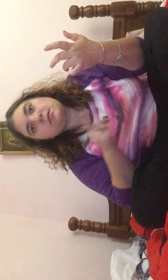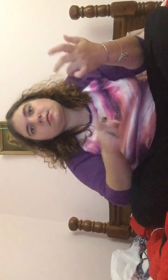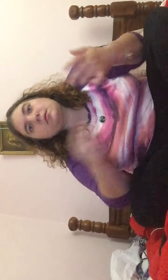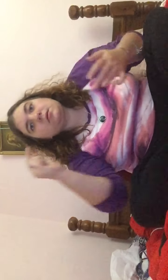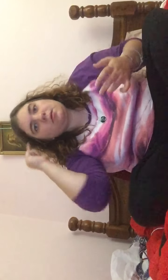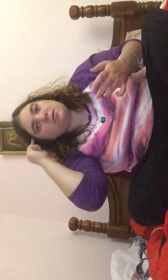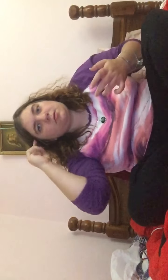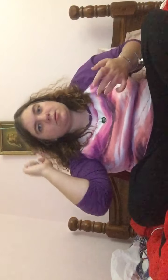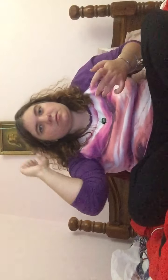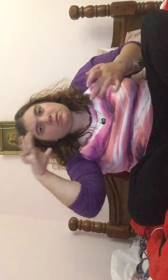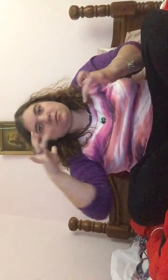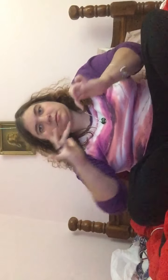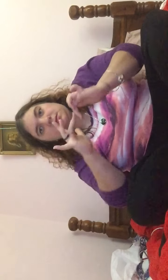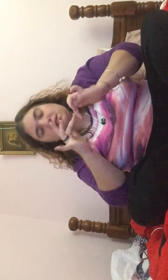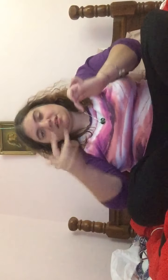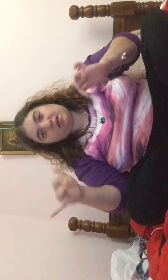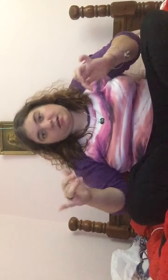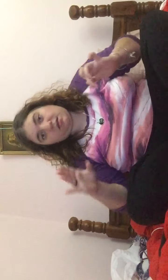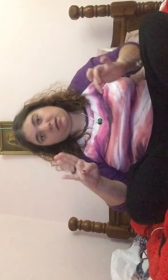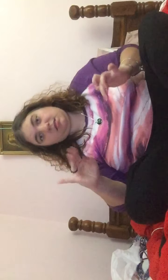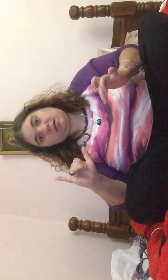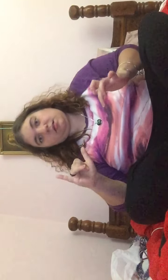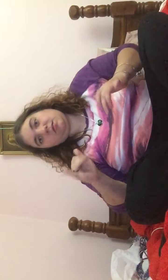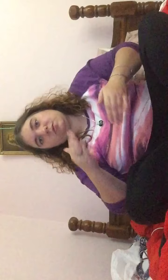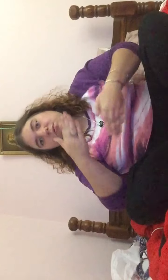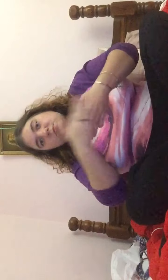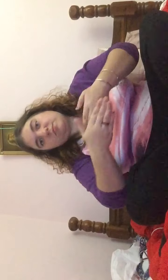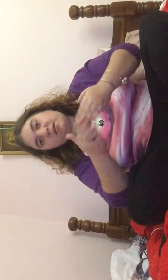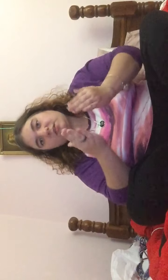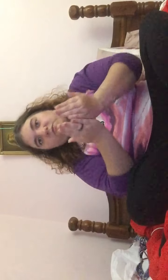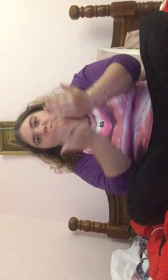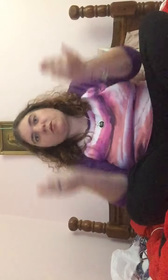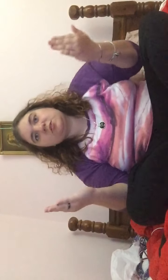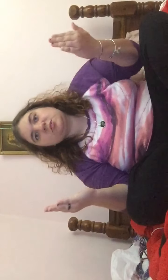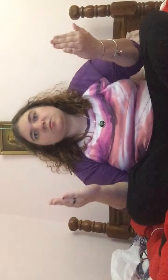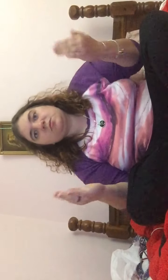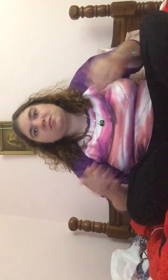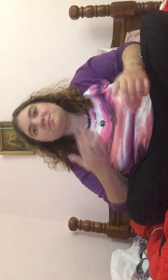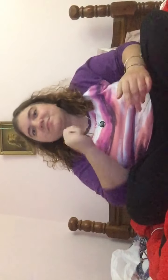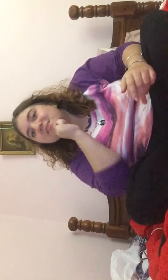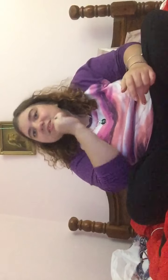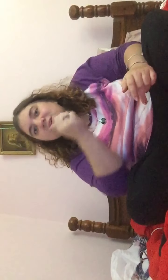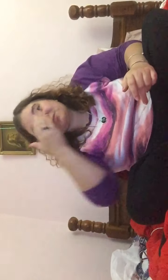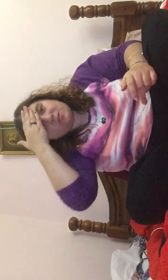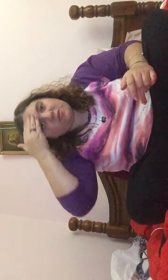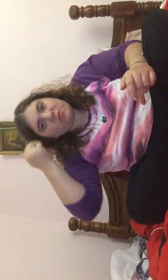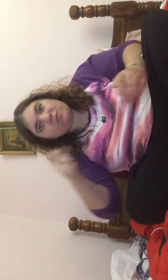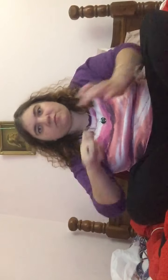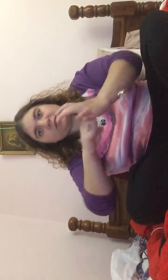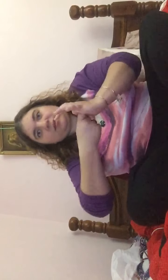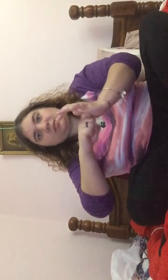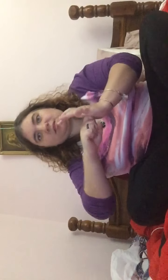You know there's a light that glows by the front door, but don't forget the